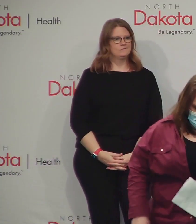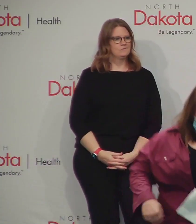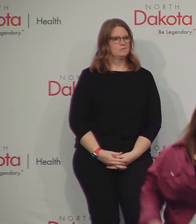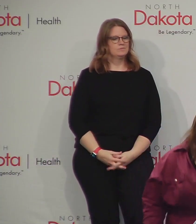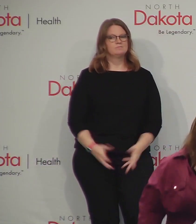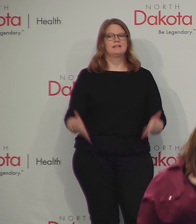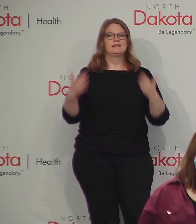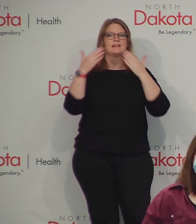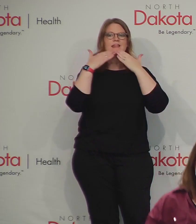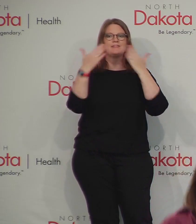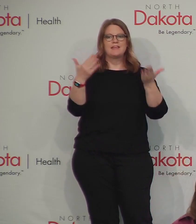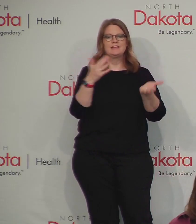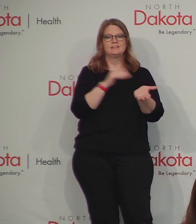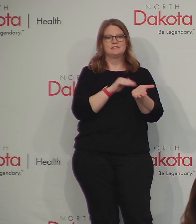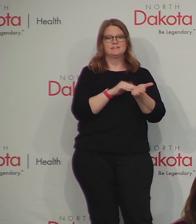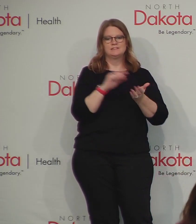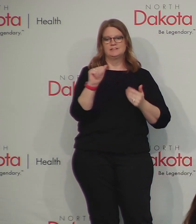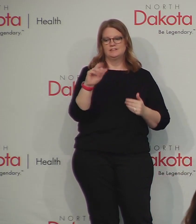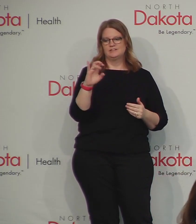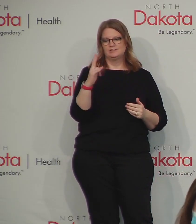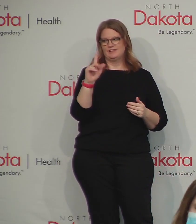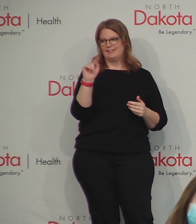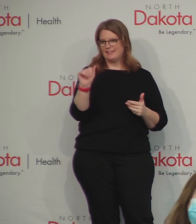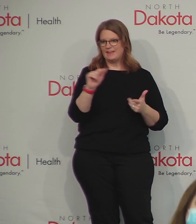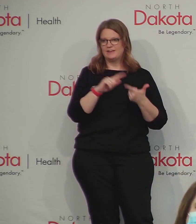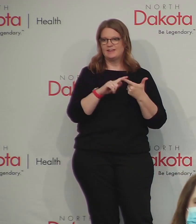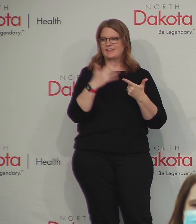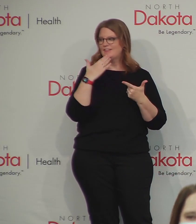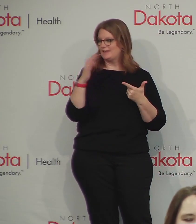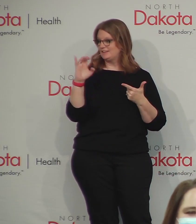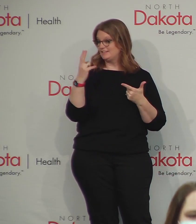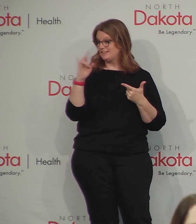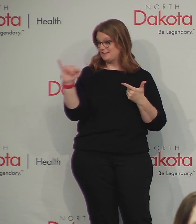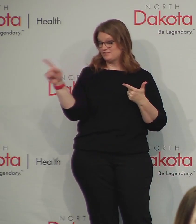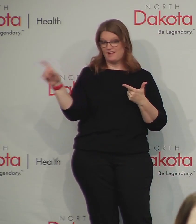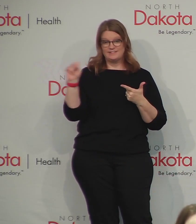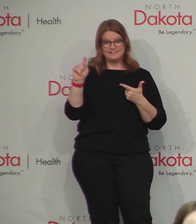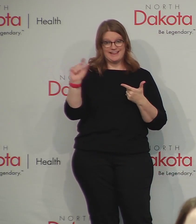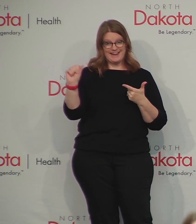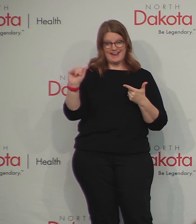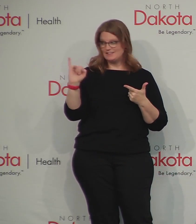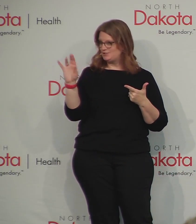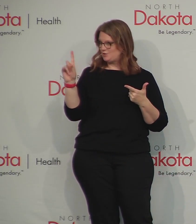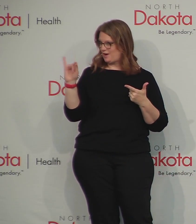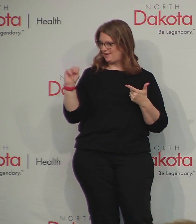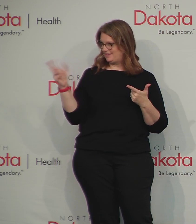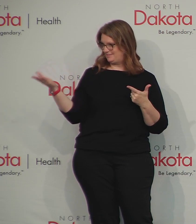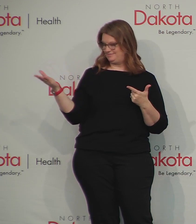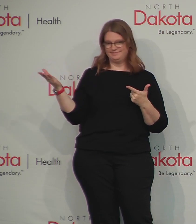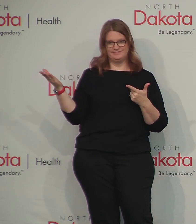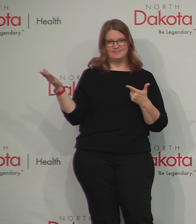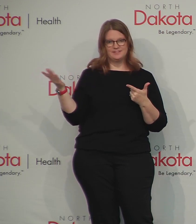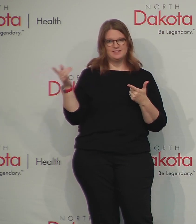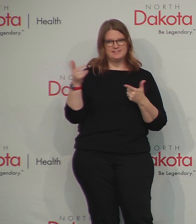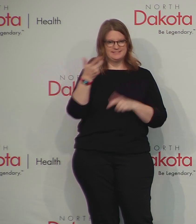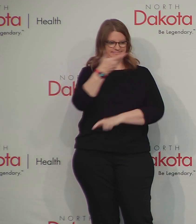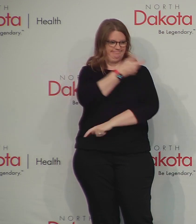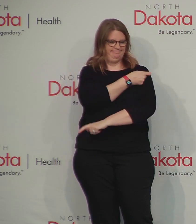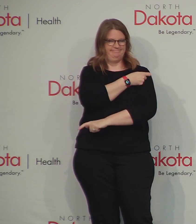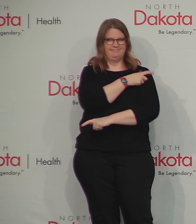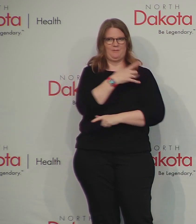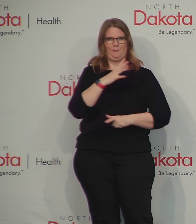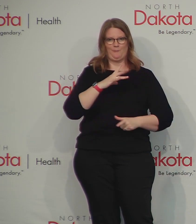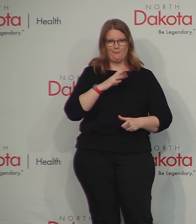And just thank you to Dr. Archuleta, thank you to CHI St. Alexius, Jordan, for being here today to administer the vaccine,